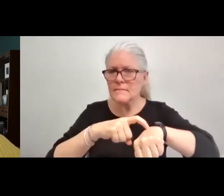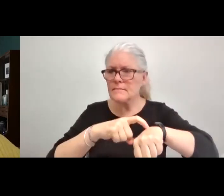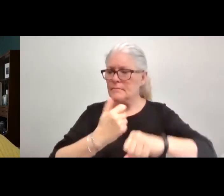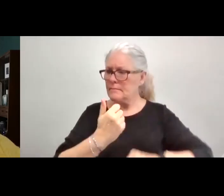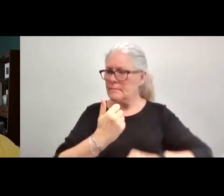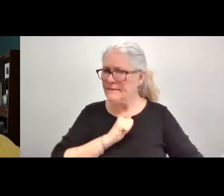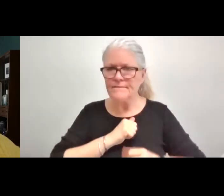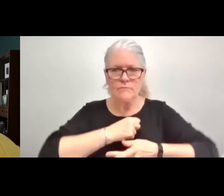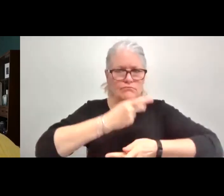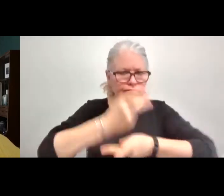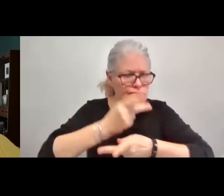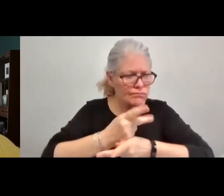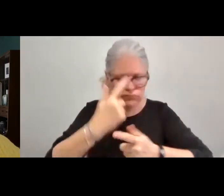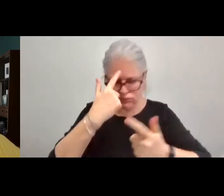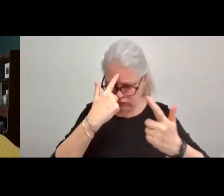Thank you.